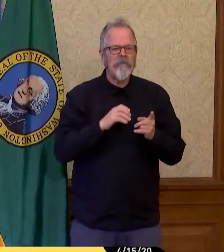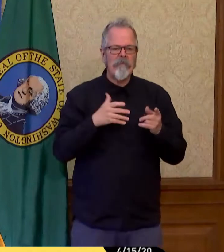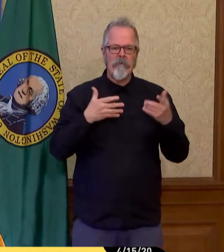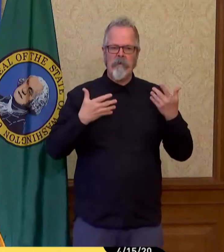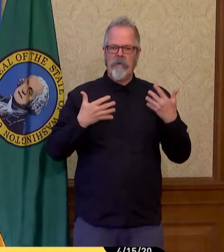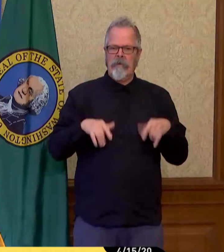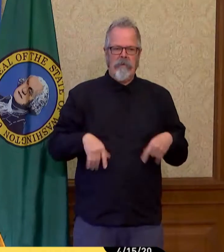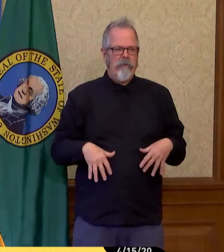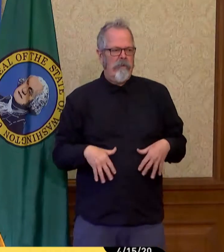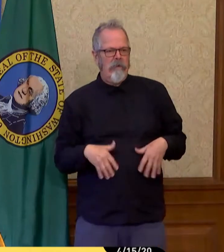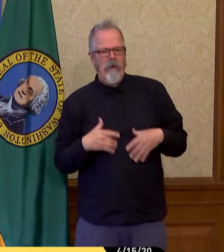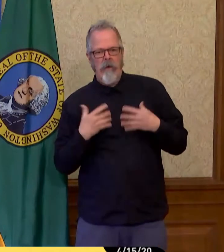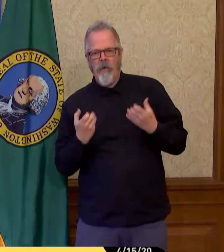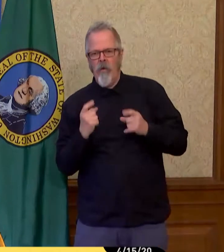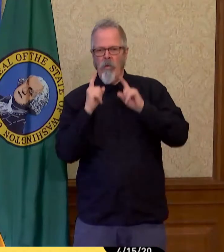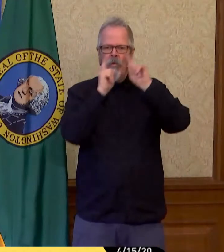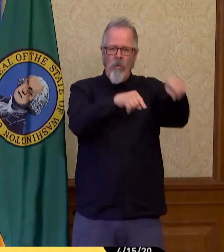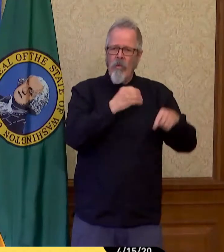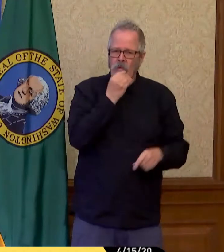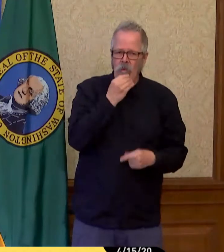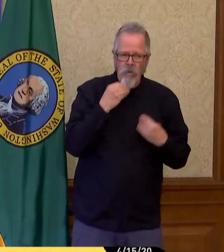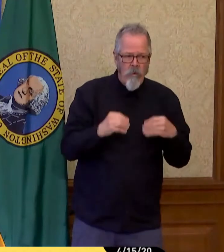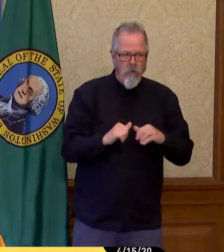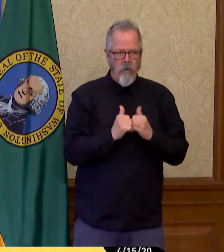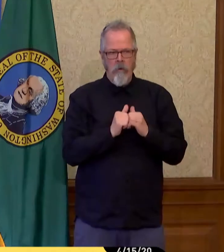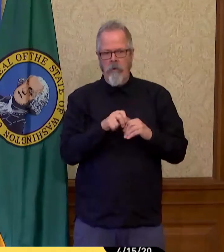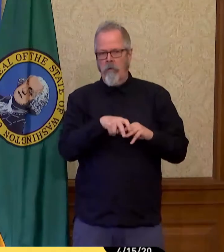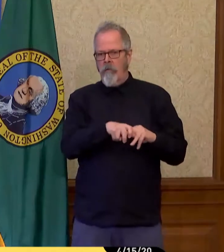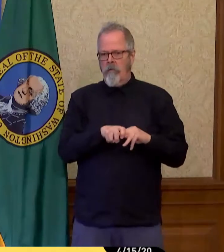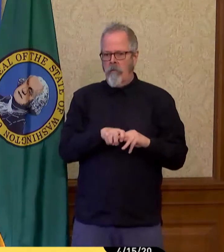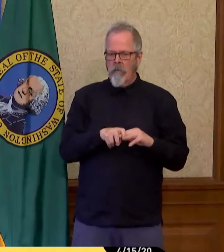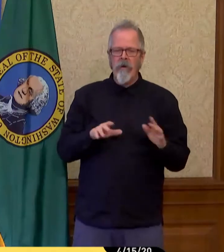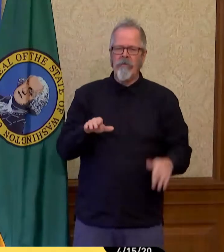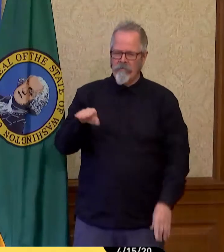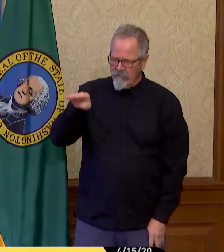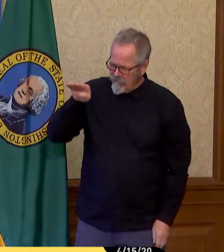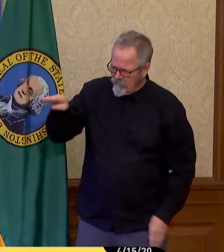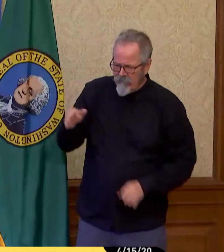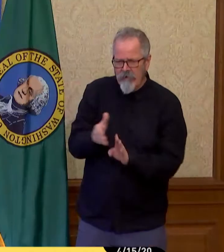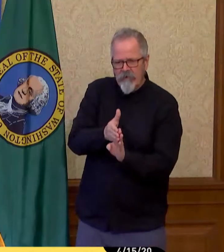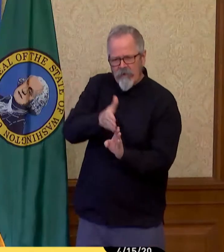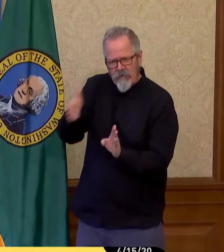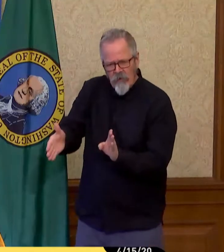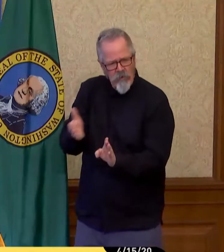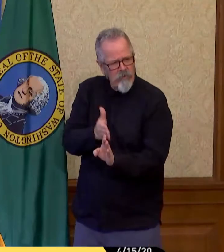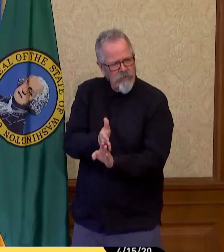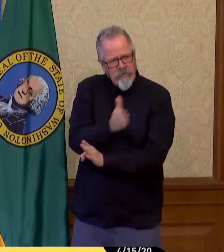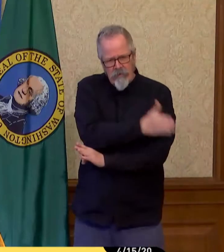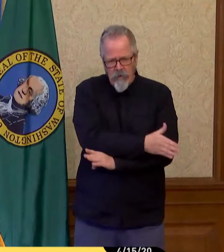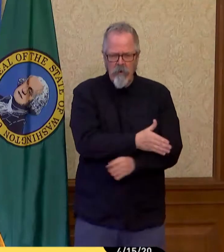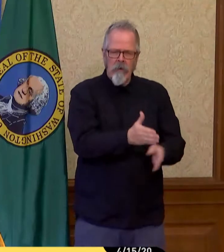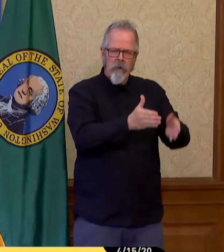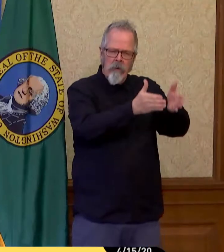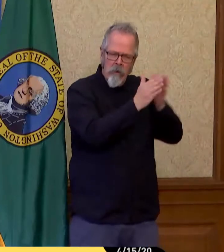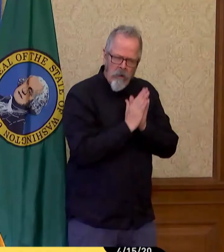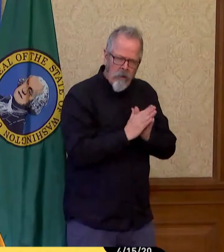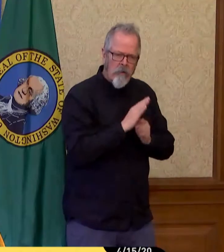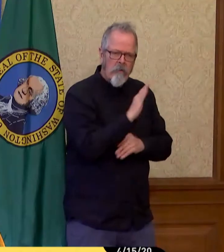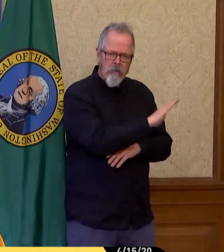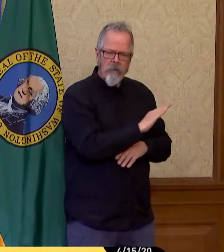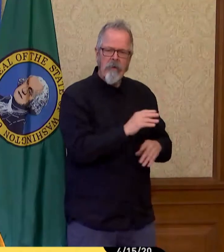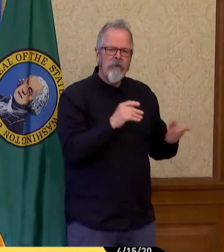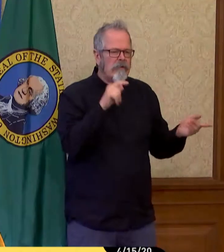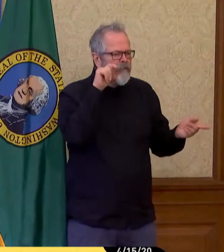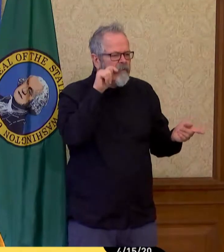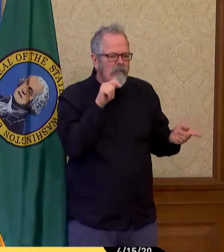hands right now. And we hope everybody is willing to not only offer help, but to ask for it as appropriate. With that, I'm